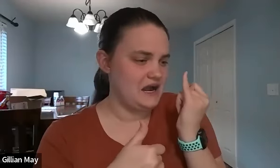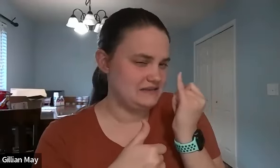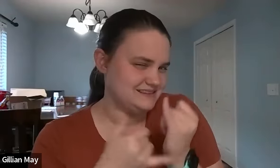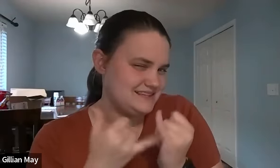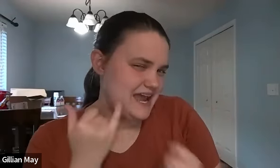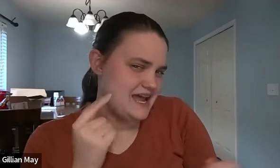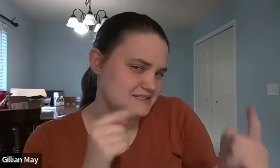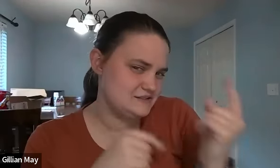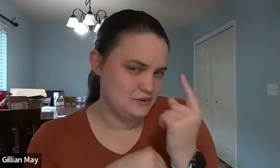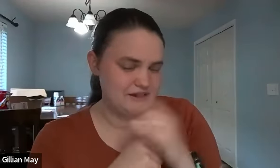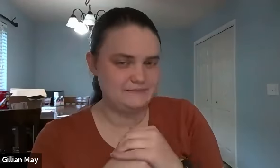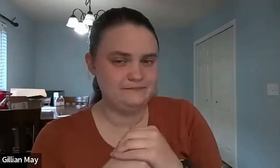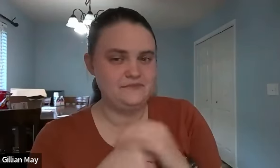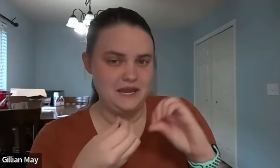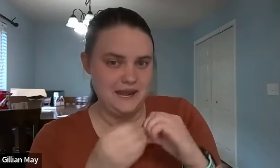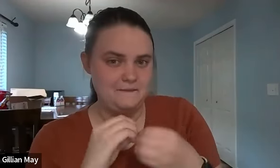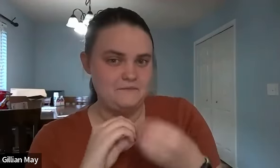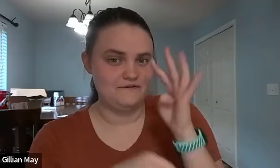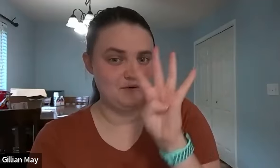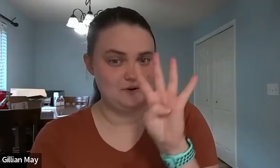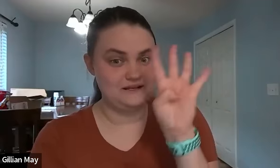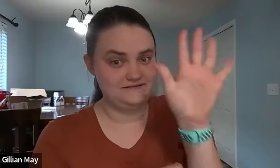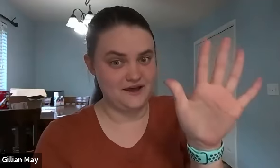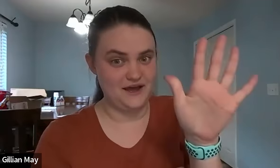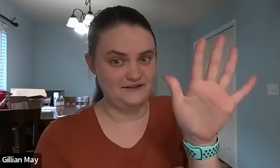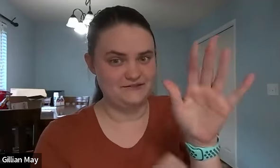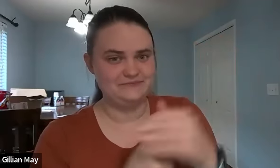our last one, number 45.